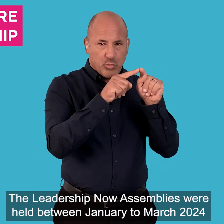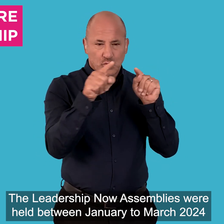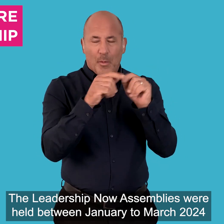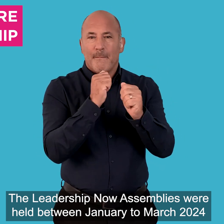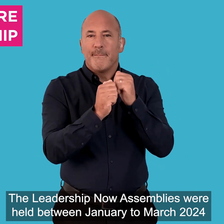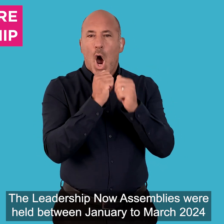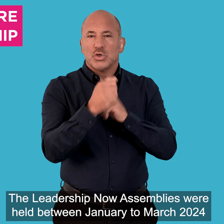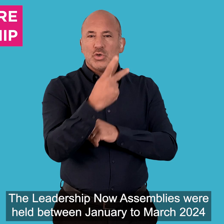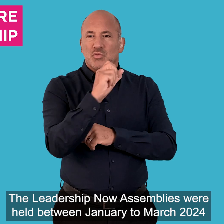2024.